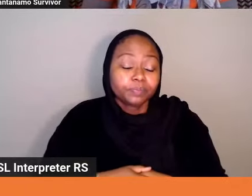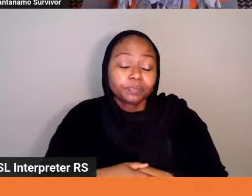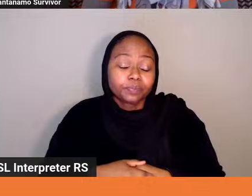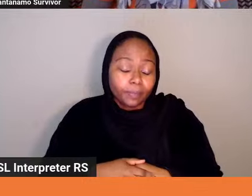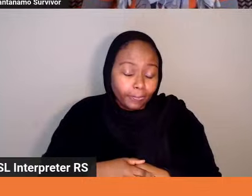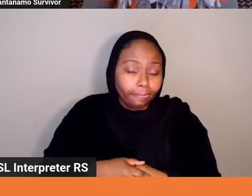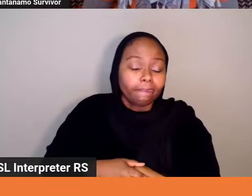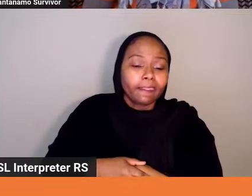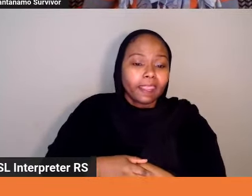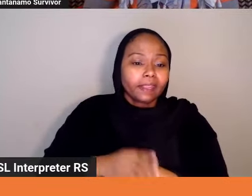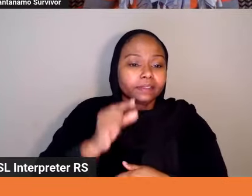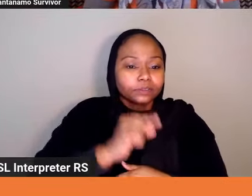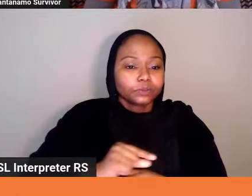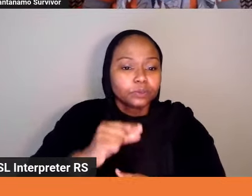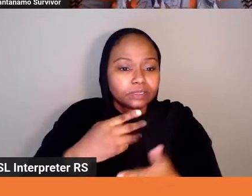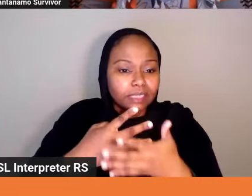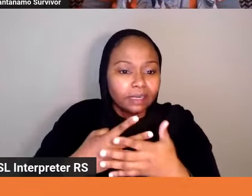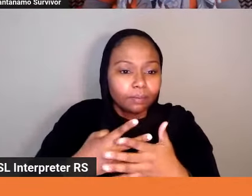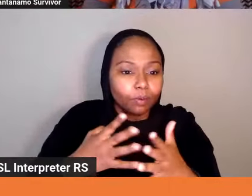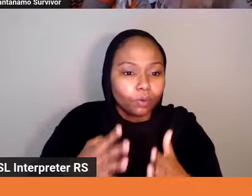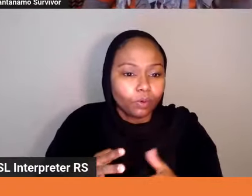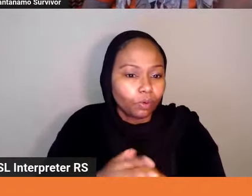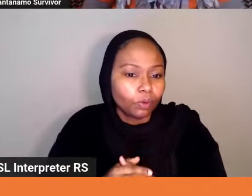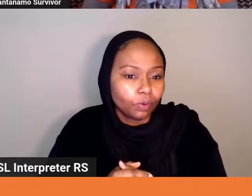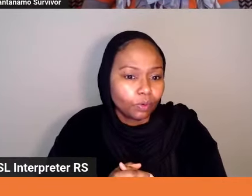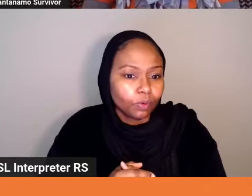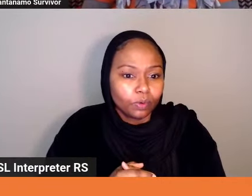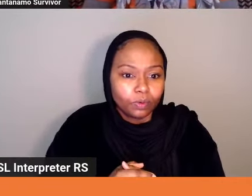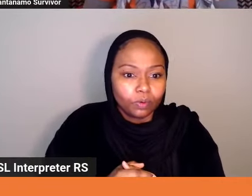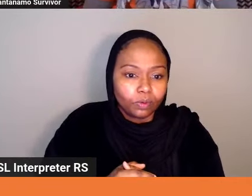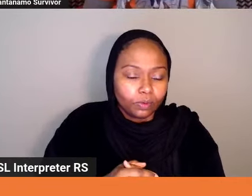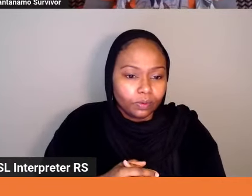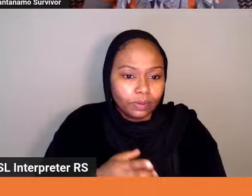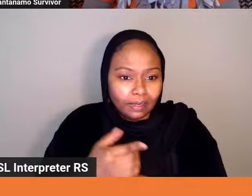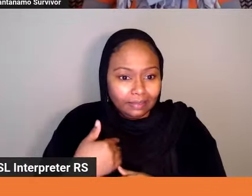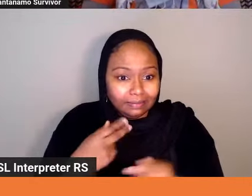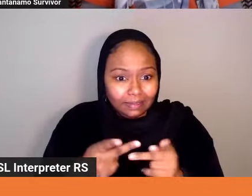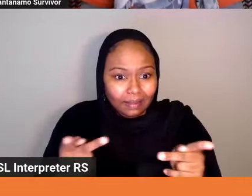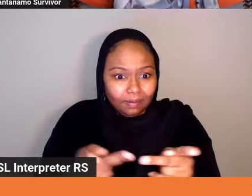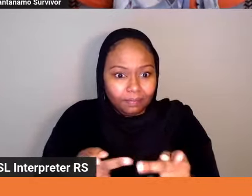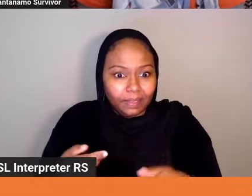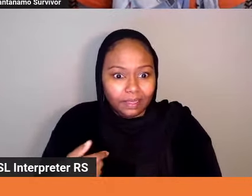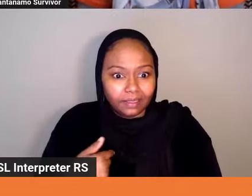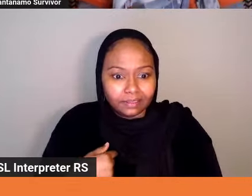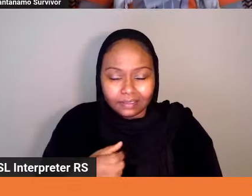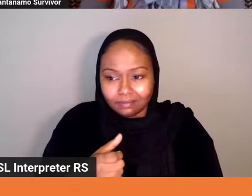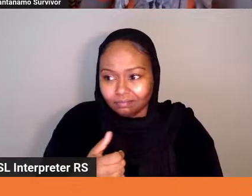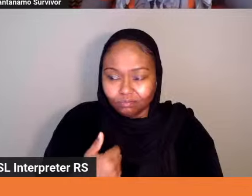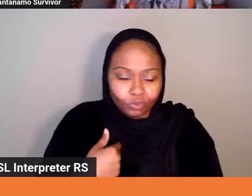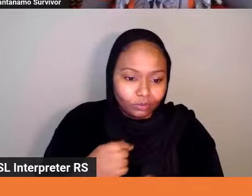unique in many ways, but at the same time, it becomes a symbol of injustice, lawlessness, abuse of power, and so on.